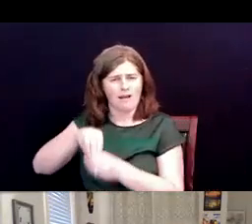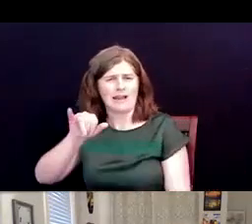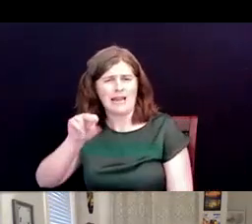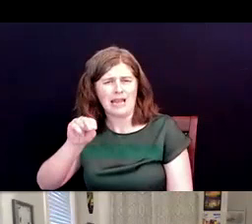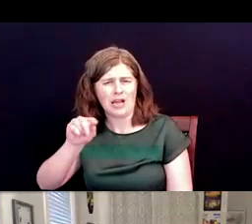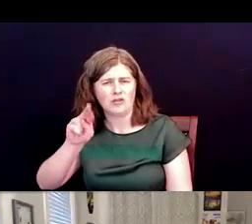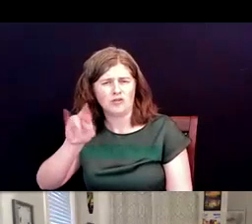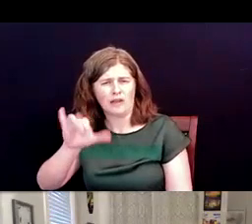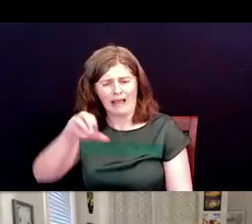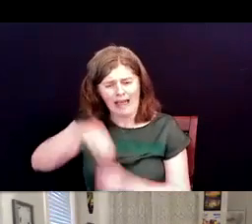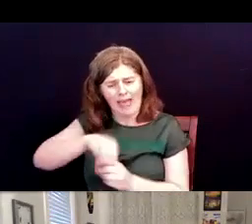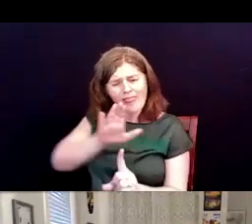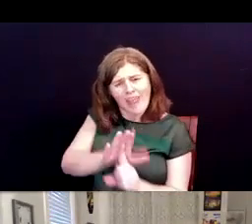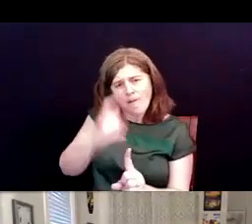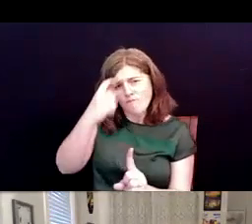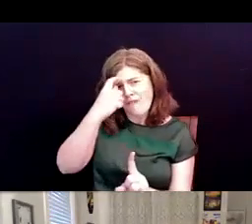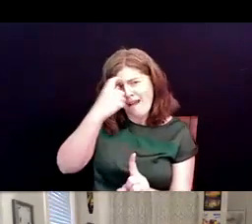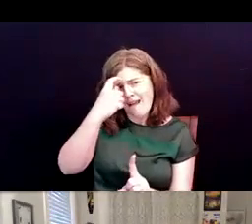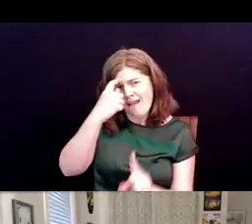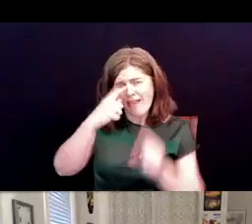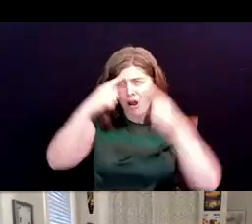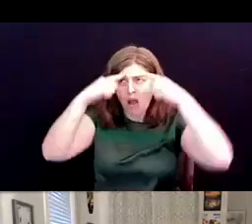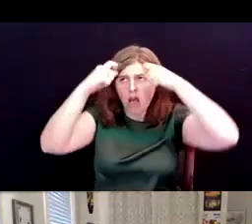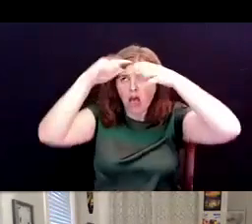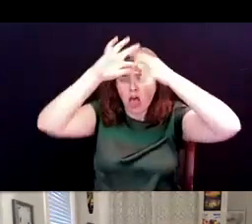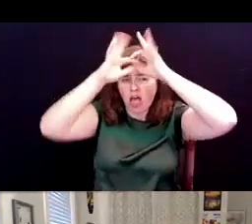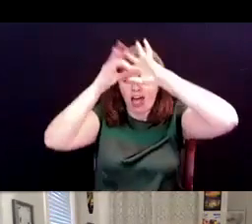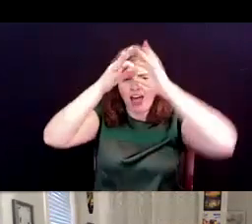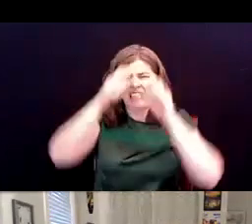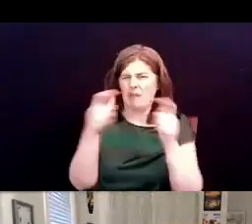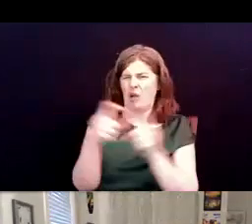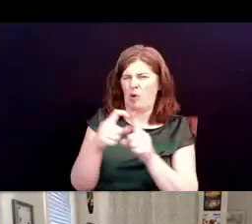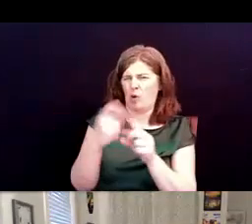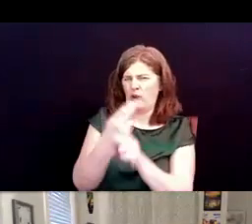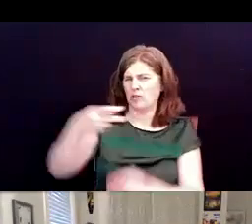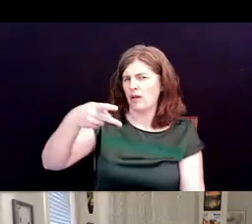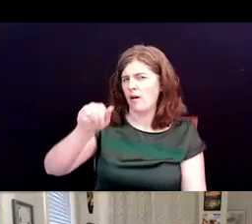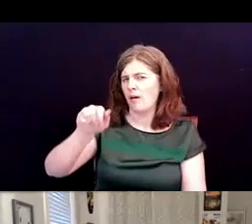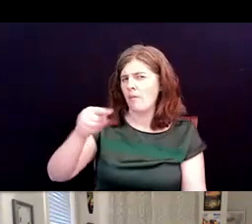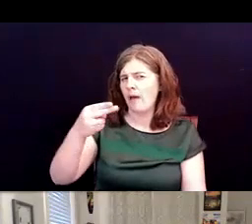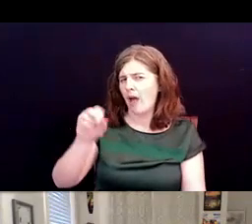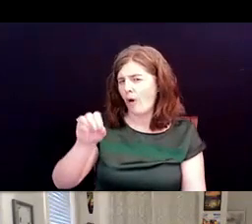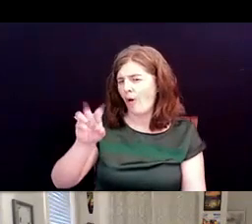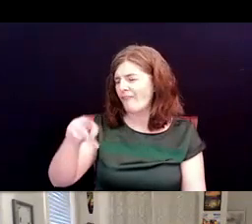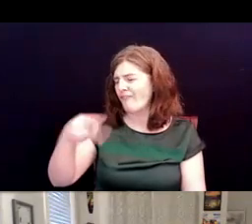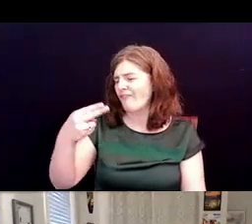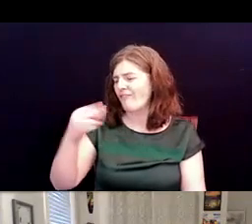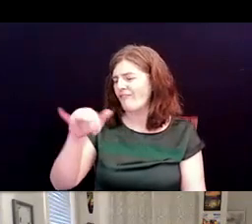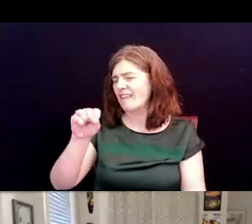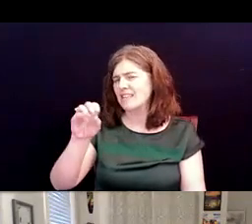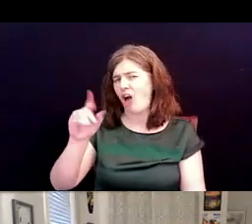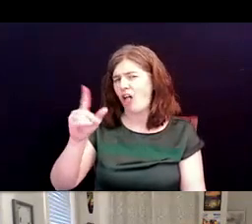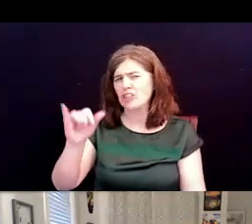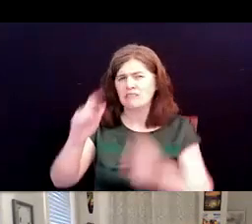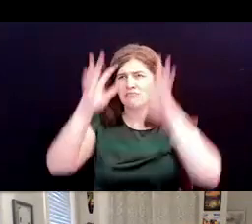in our brains? Is our pathophysiology, the big word we use, is the physiology within our brain something different